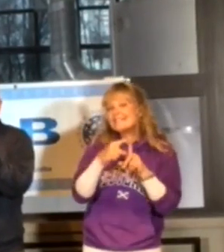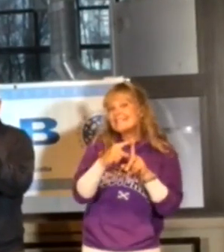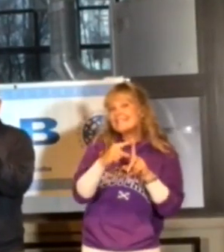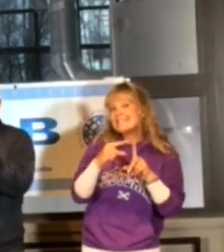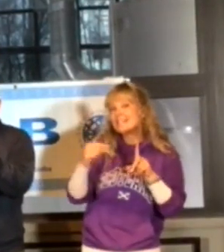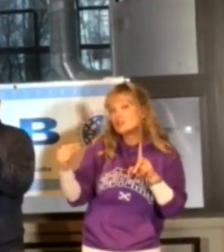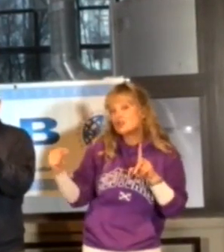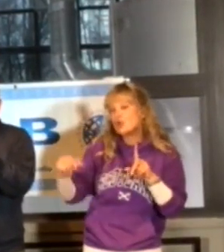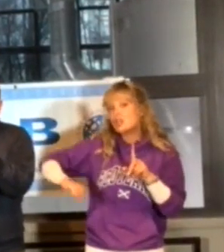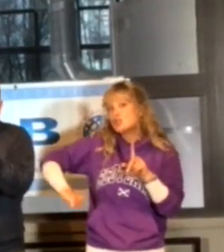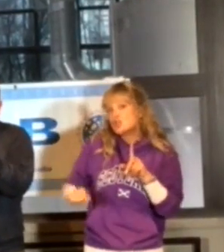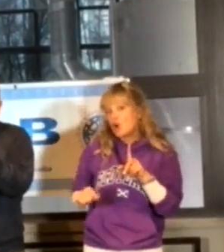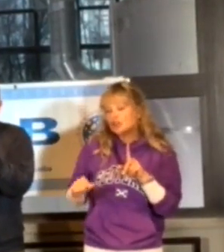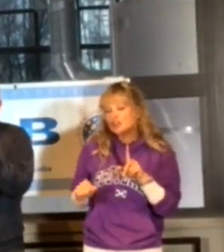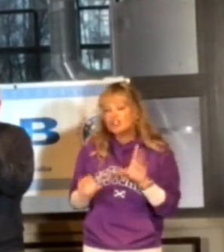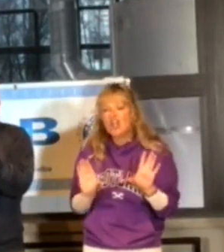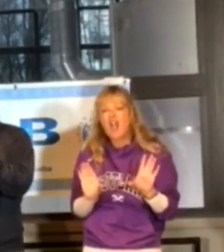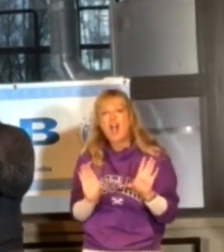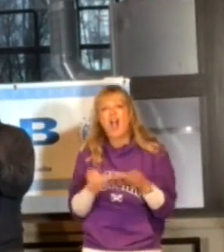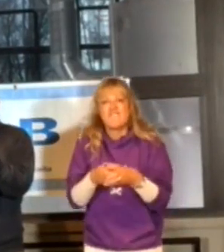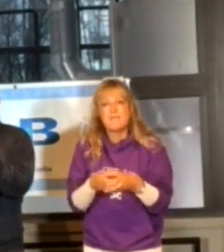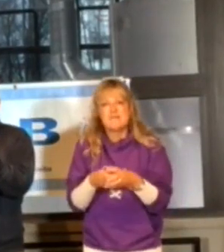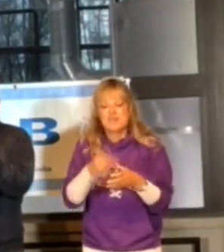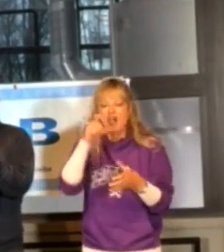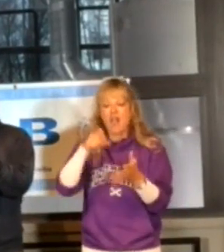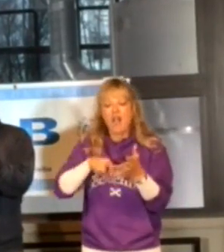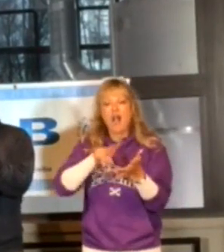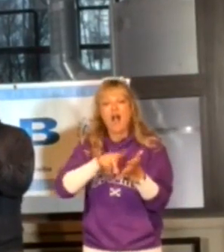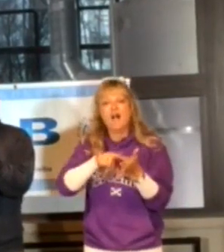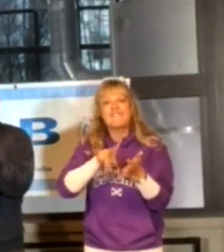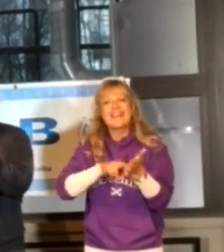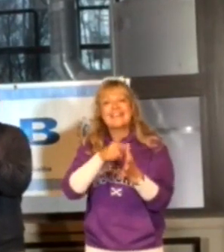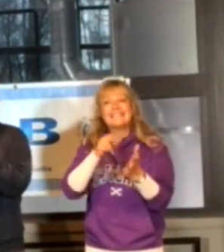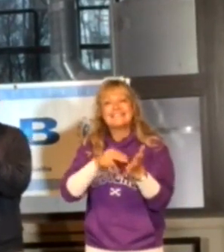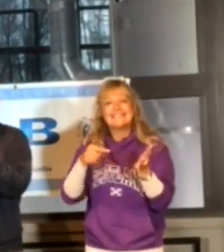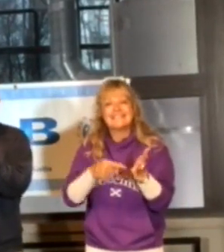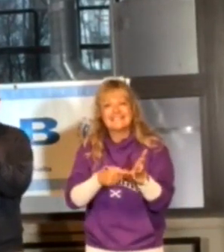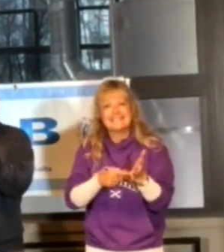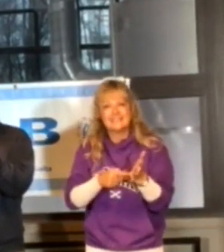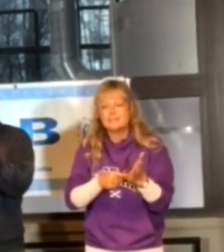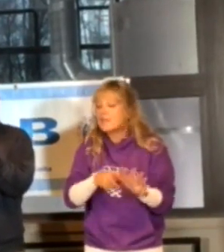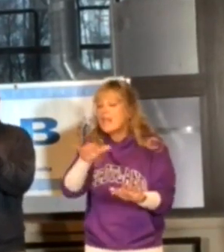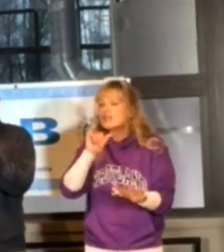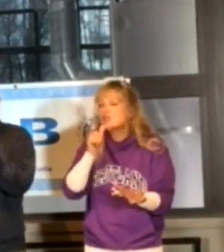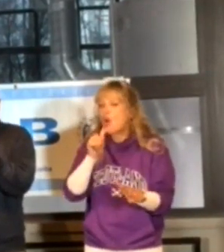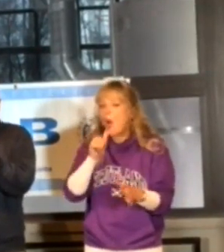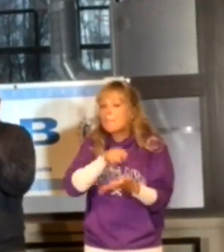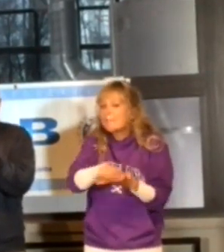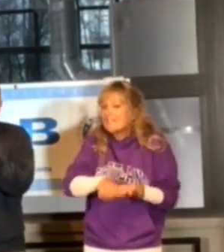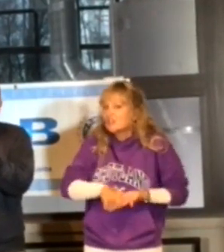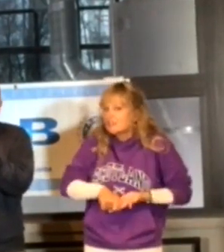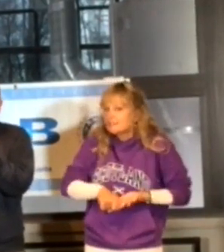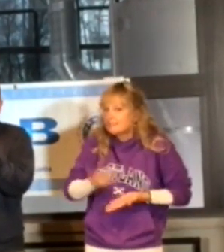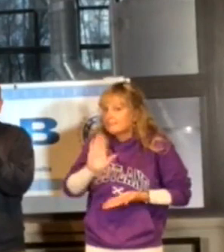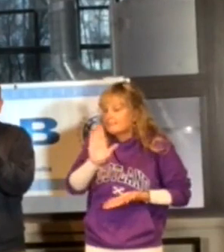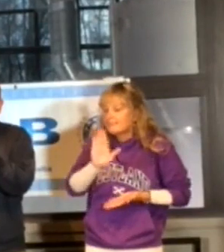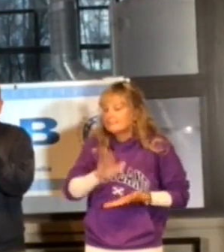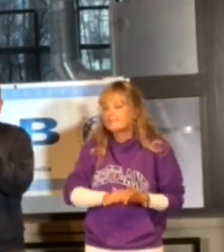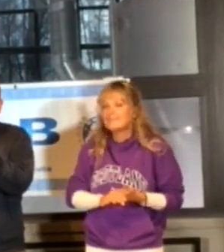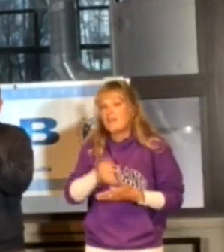Covenant. It is not yet another petition. It's detailed on